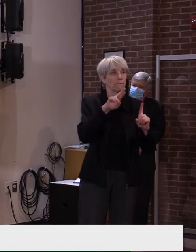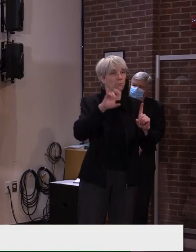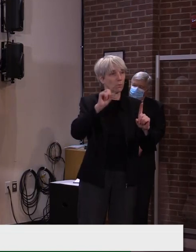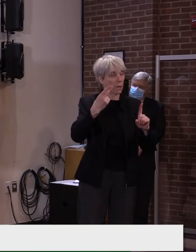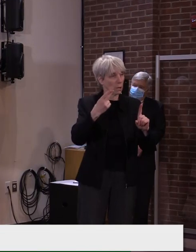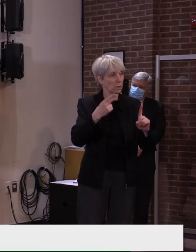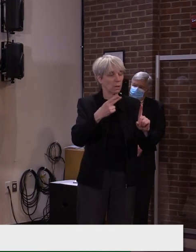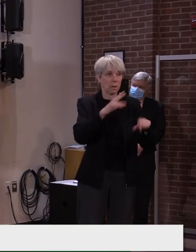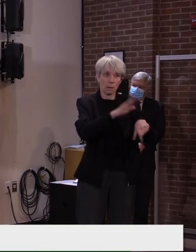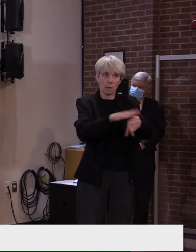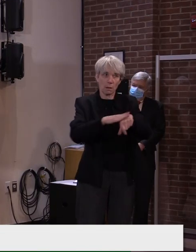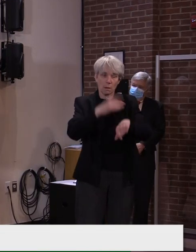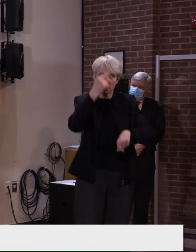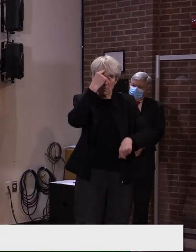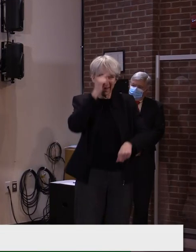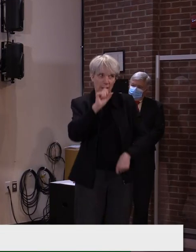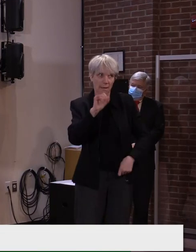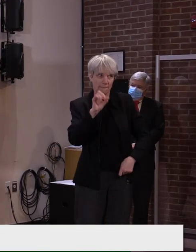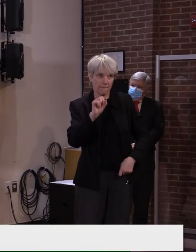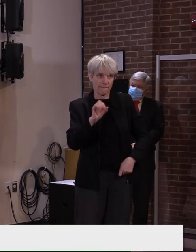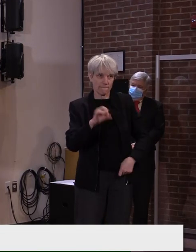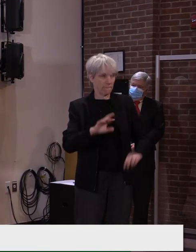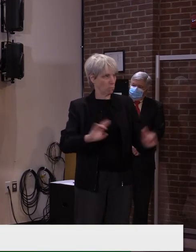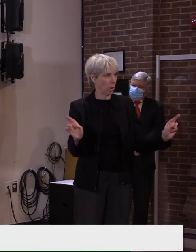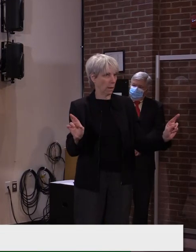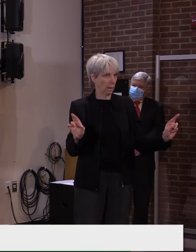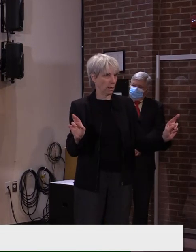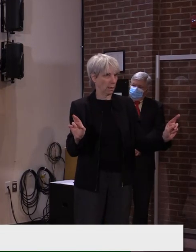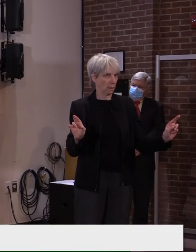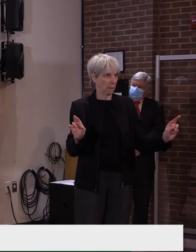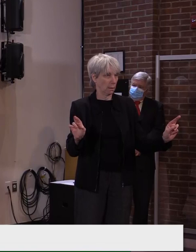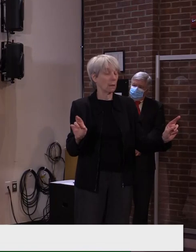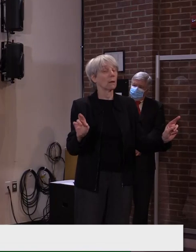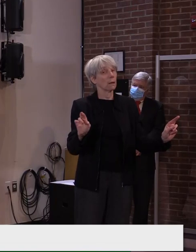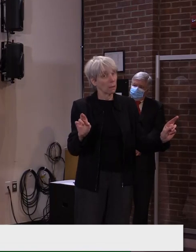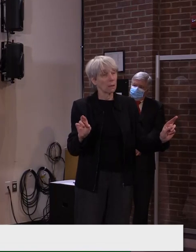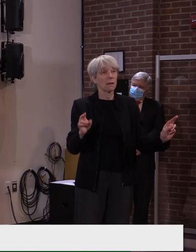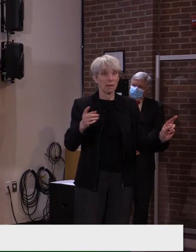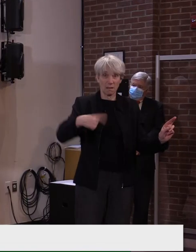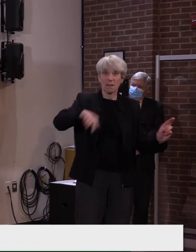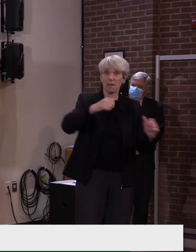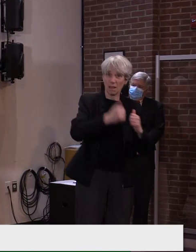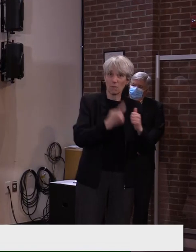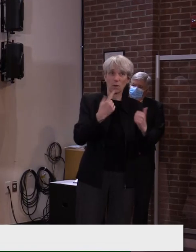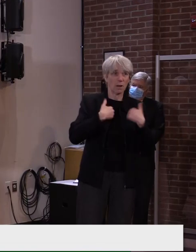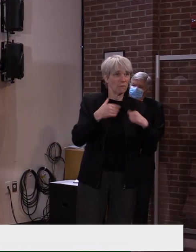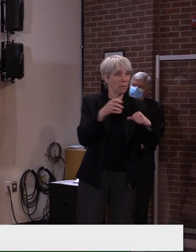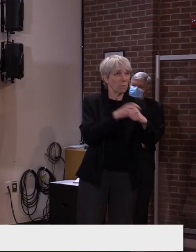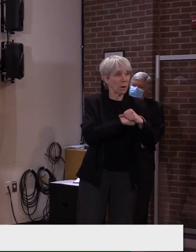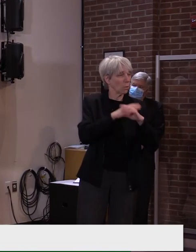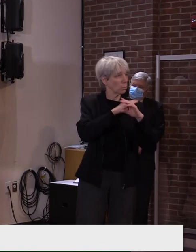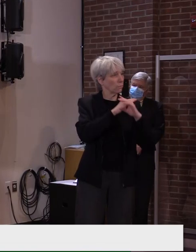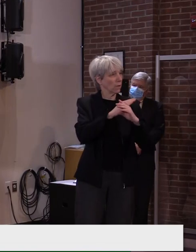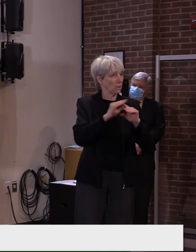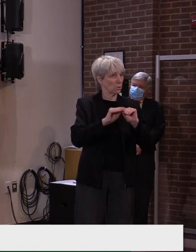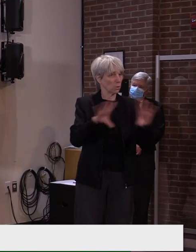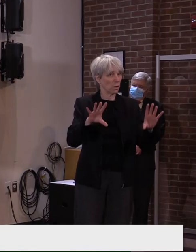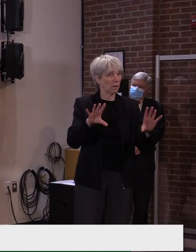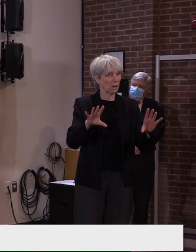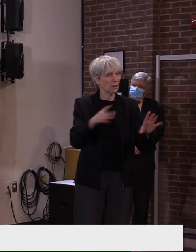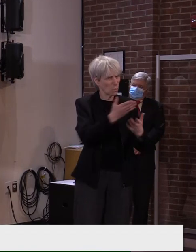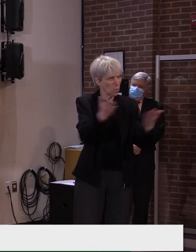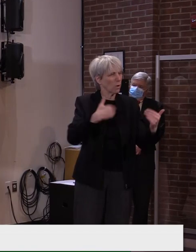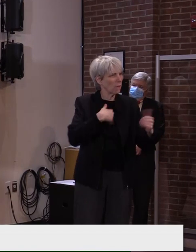in case this does happen, but we all have the ability to do what we can to prevent that from happening, and I still